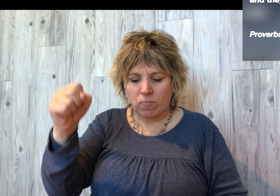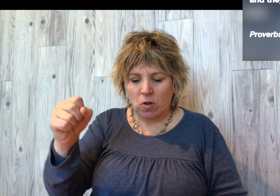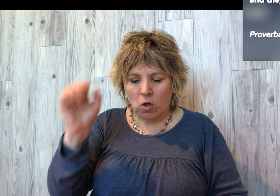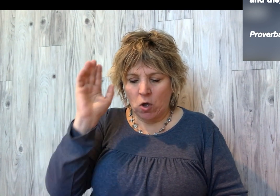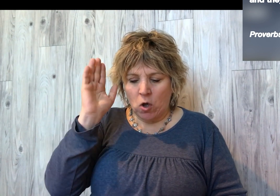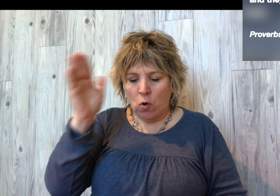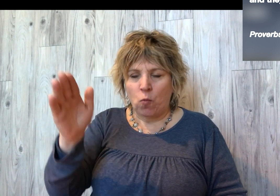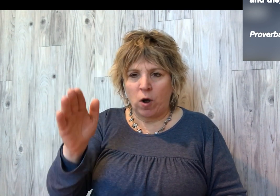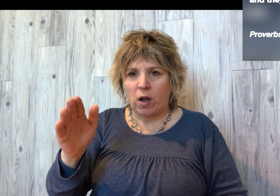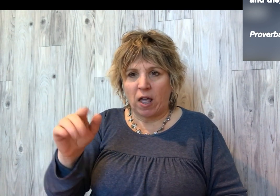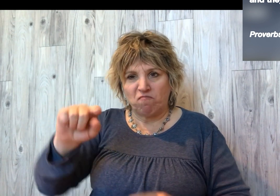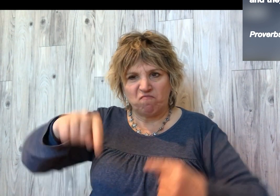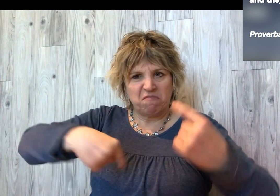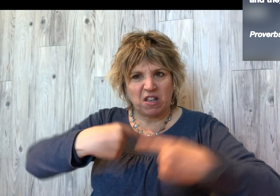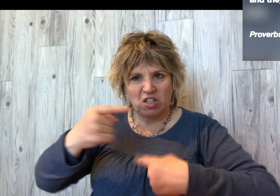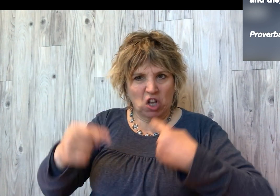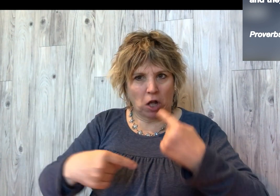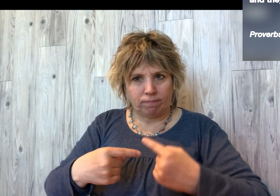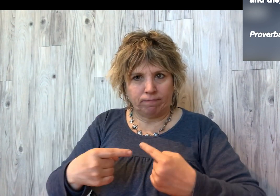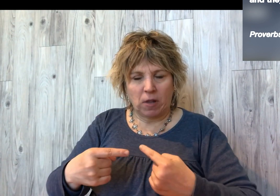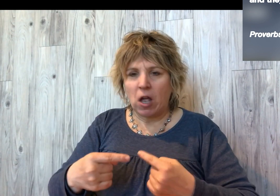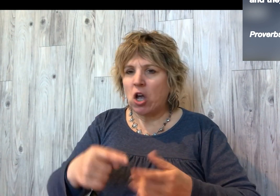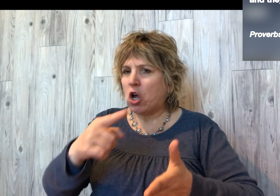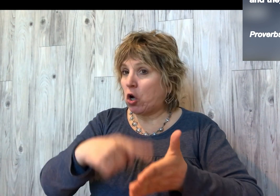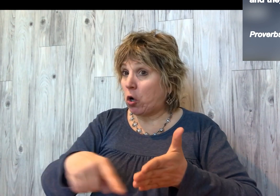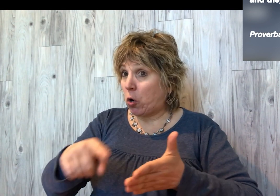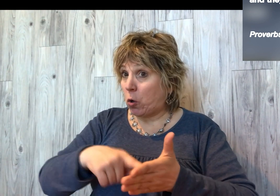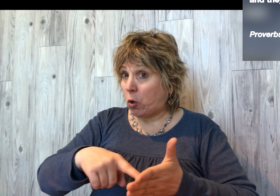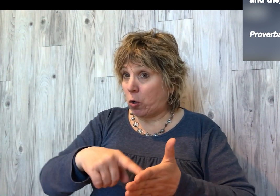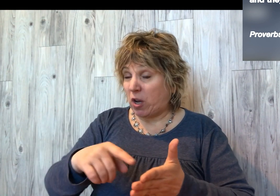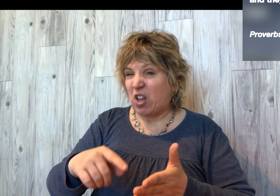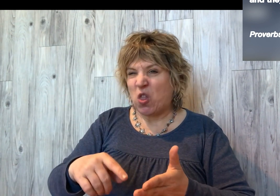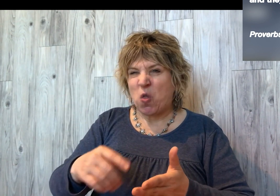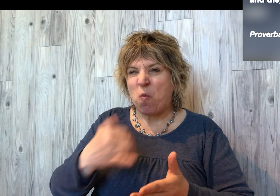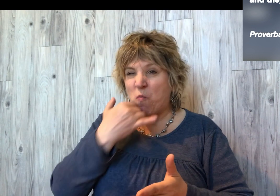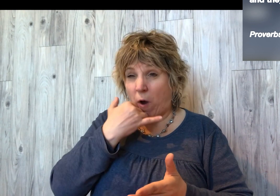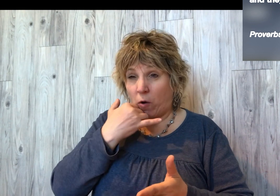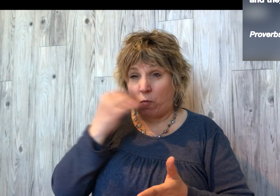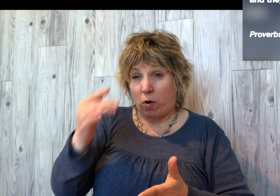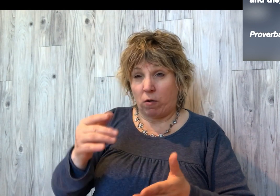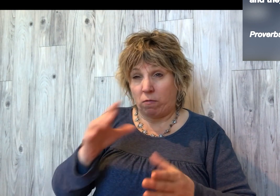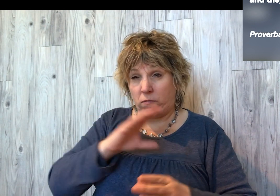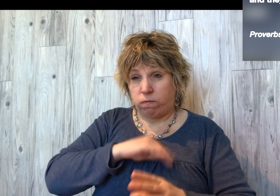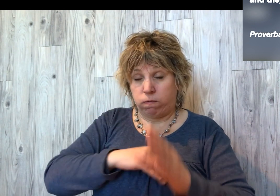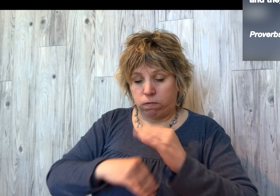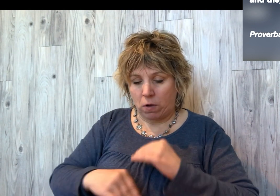mocker will get an insult in return. Anyone who corrects the wicked will get hurt.